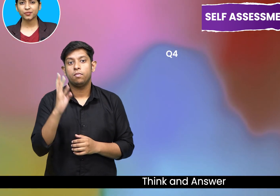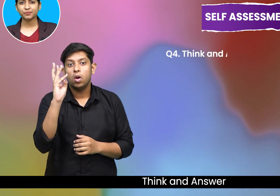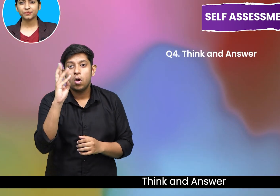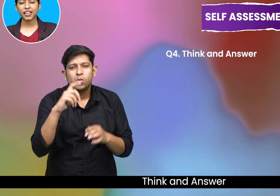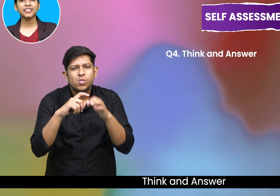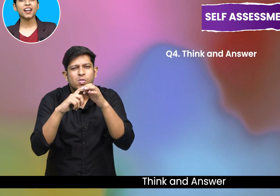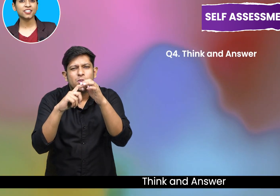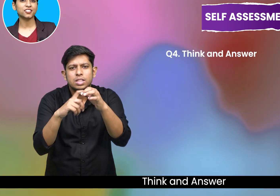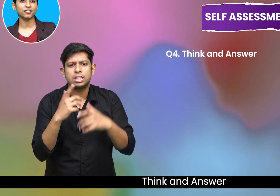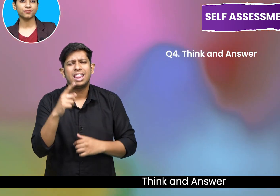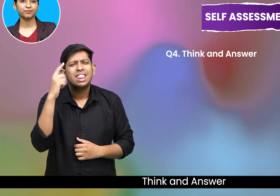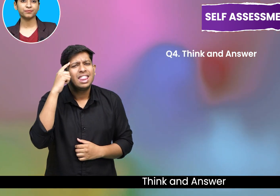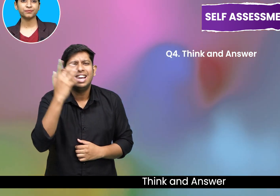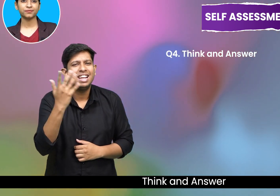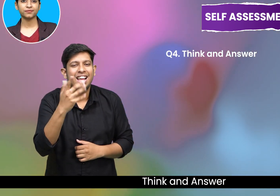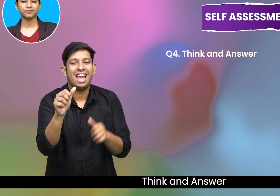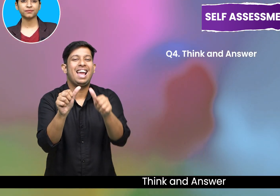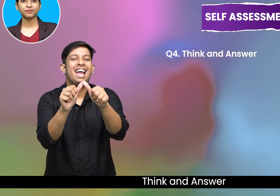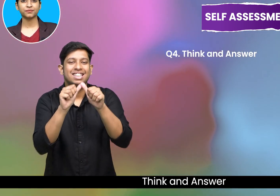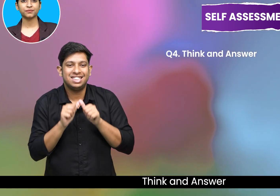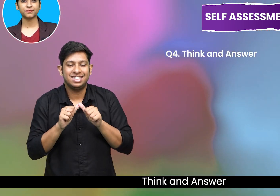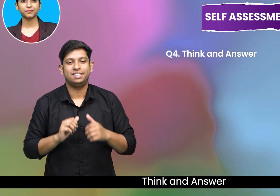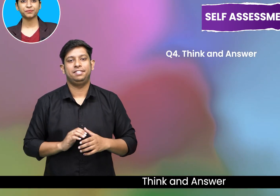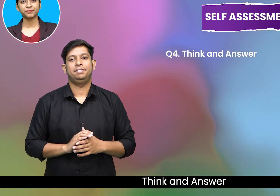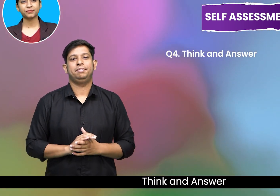Think and answer.